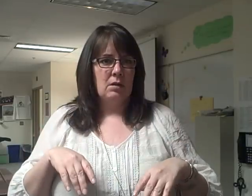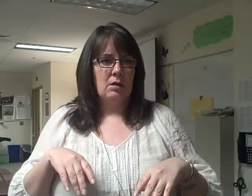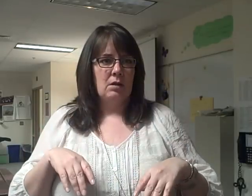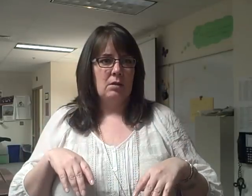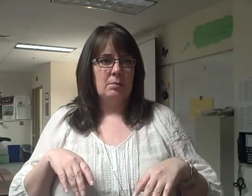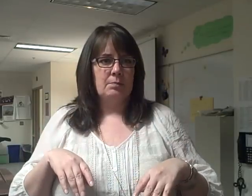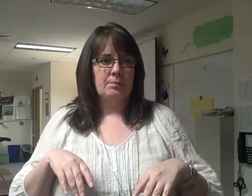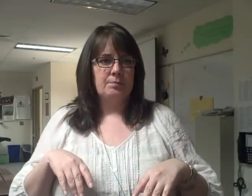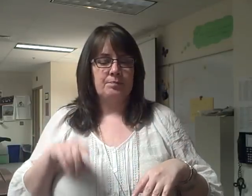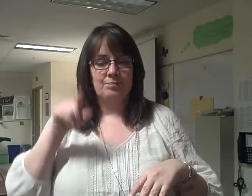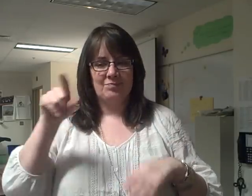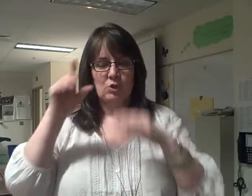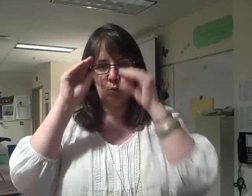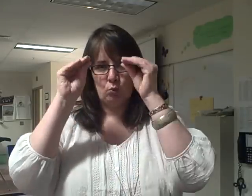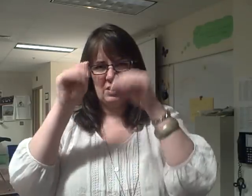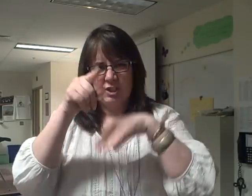it